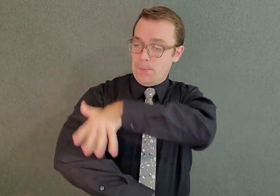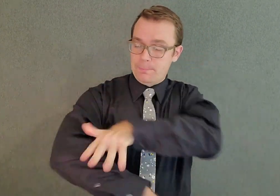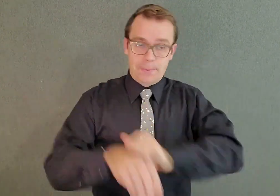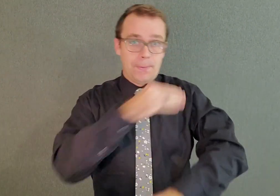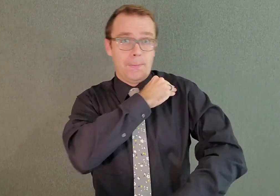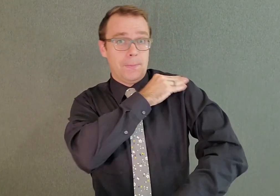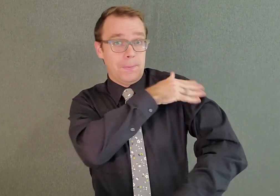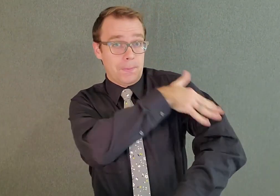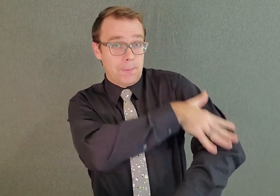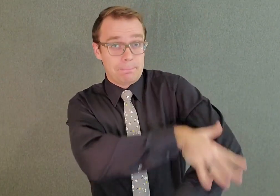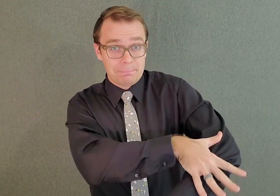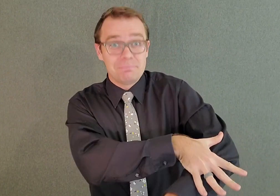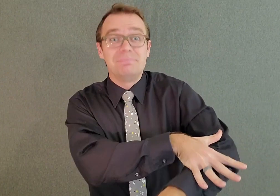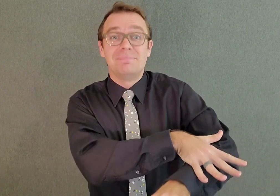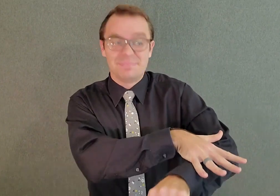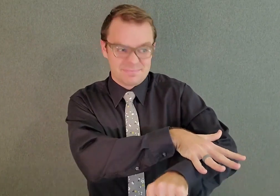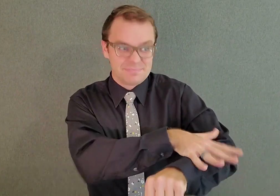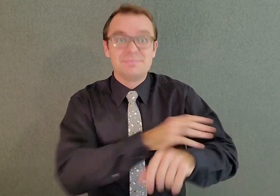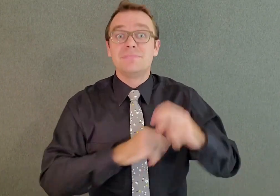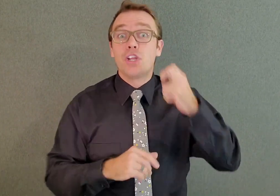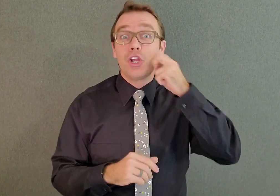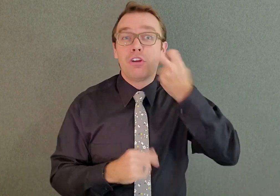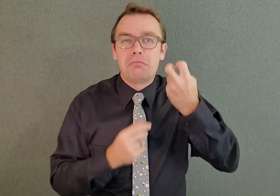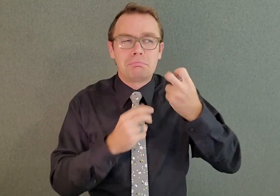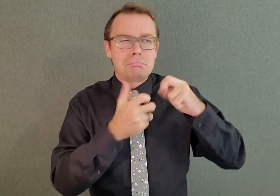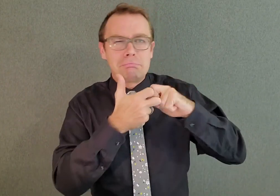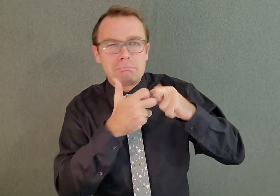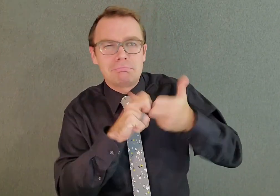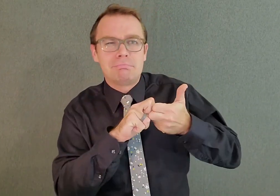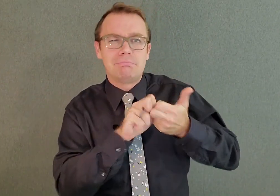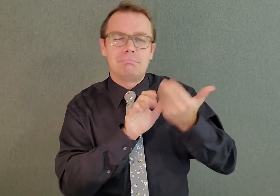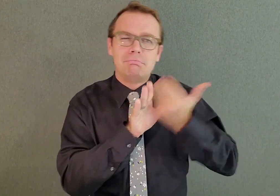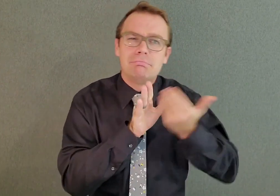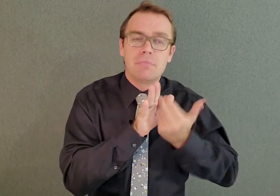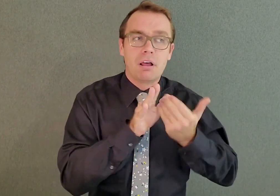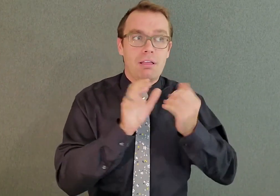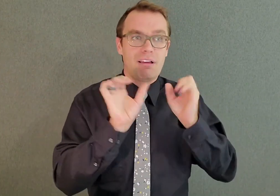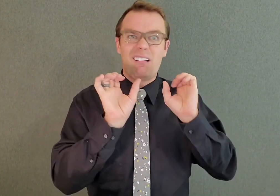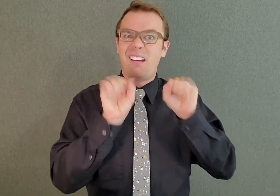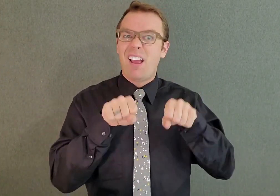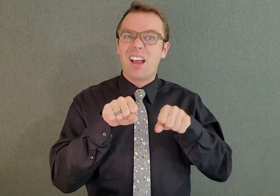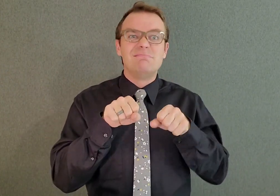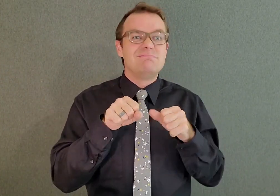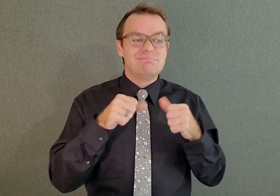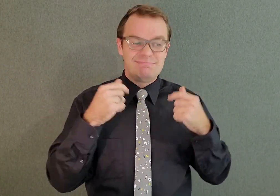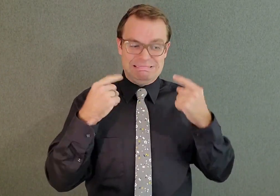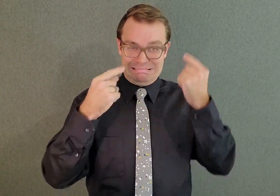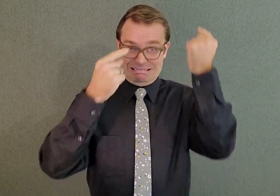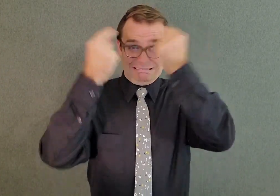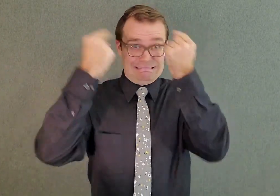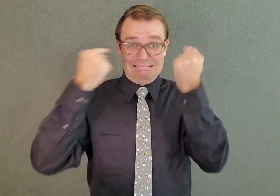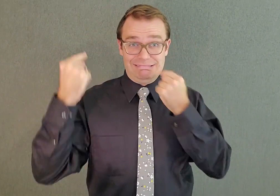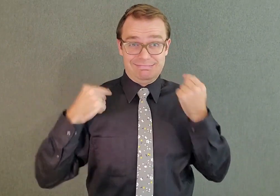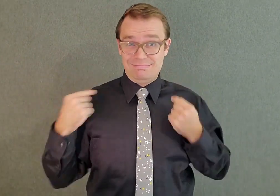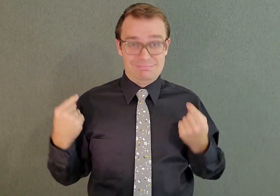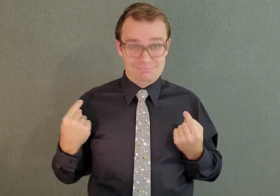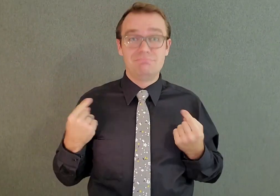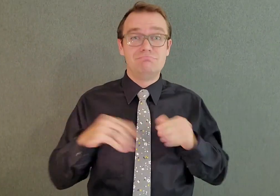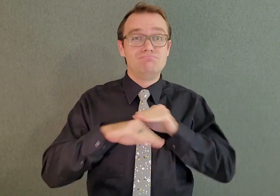your shoulders and hands. Irritation of these nerves can produce symptoms arising from any of the body parts that I